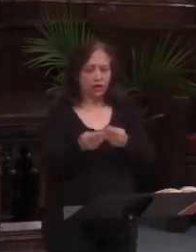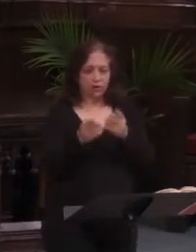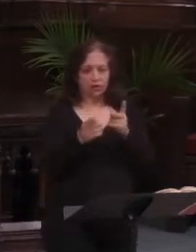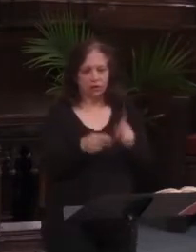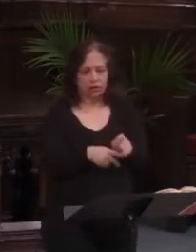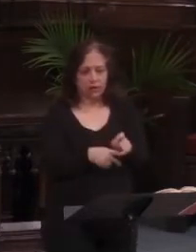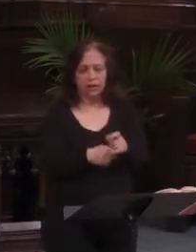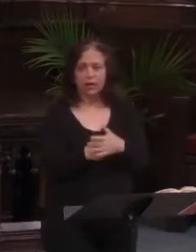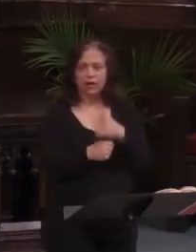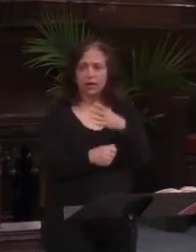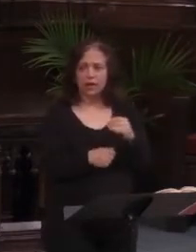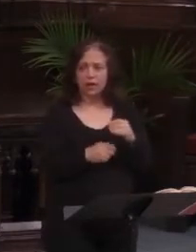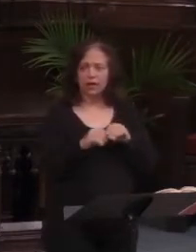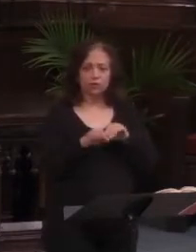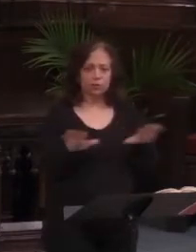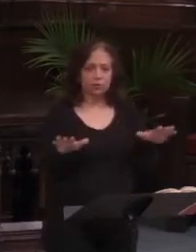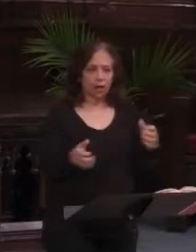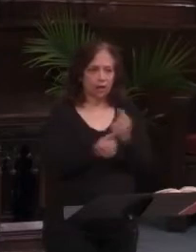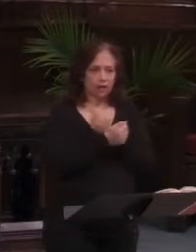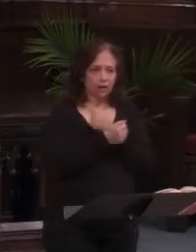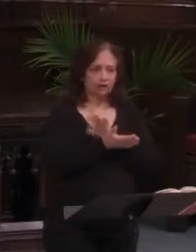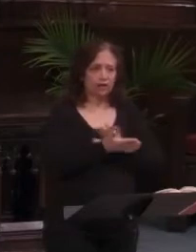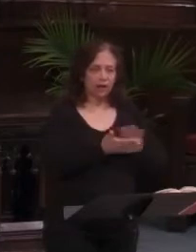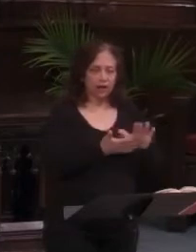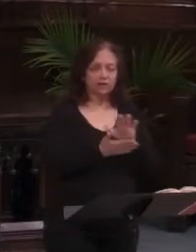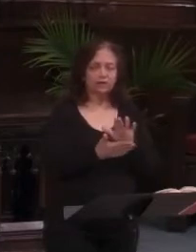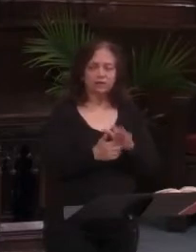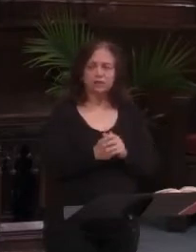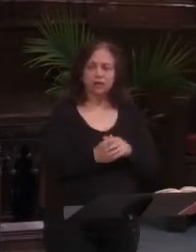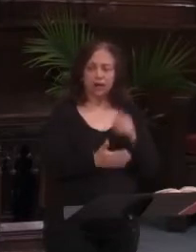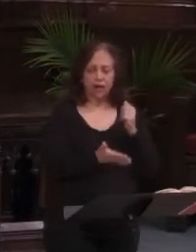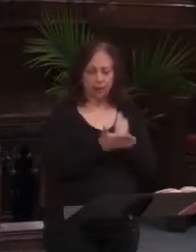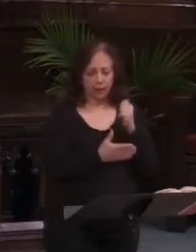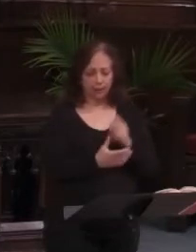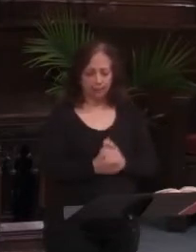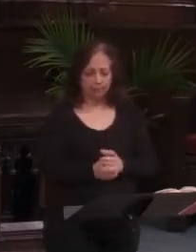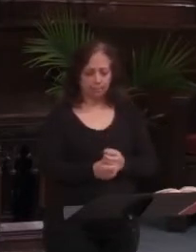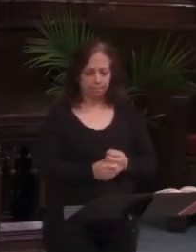naked, and to spread love and kindness. Amen.